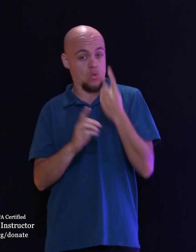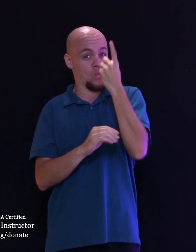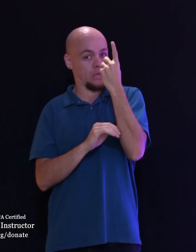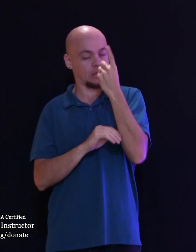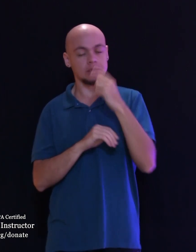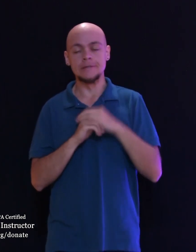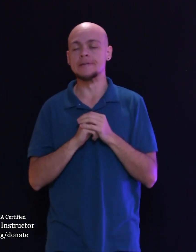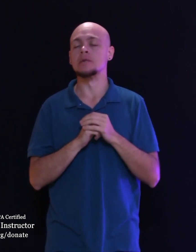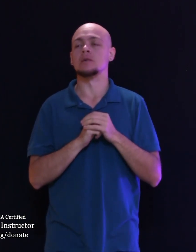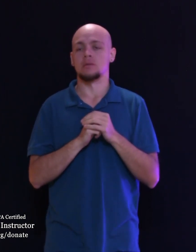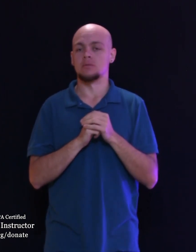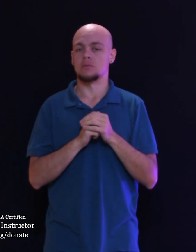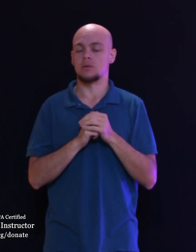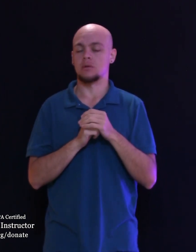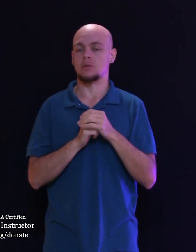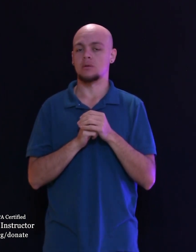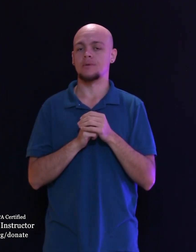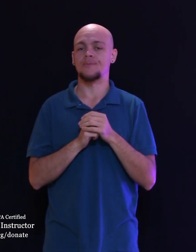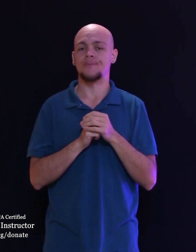hope you get this.